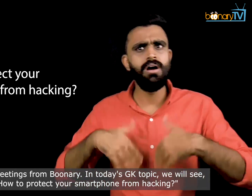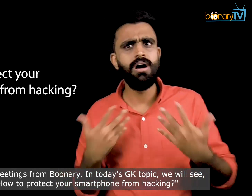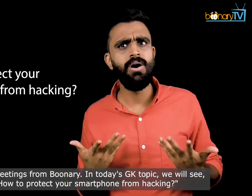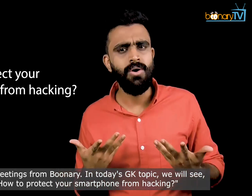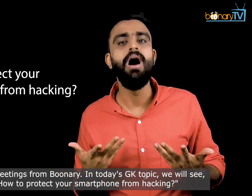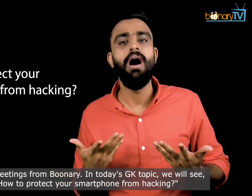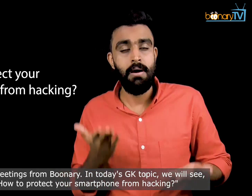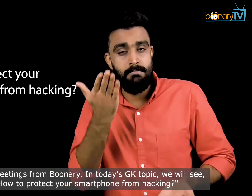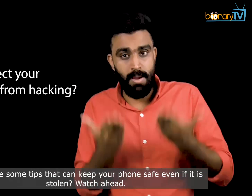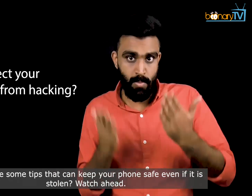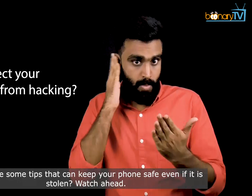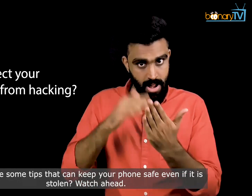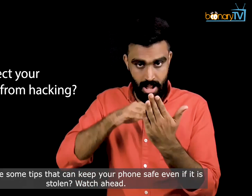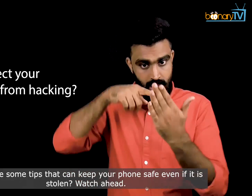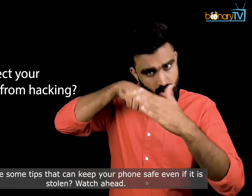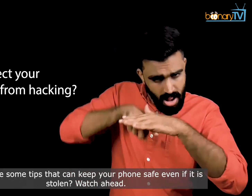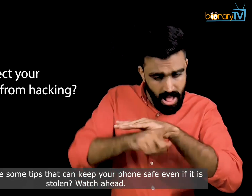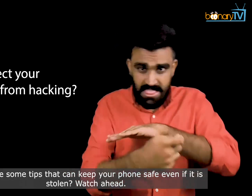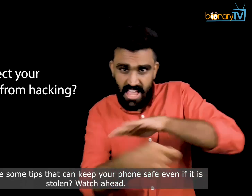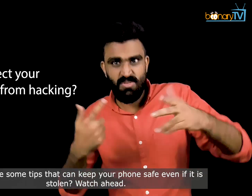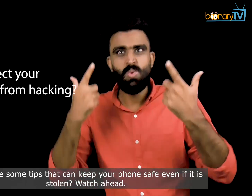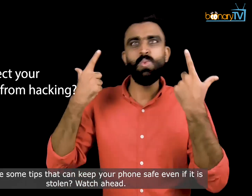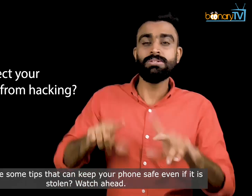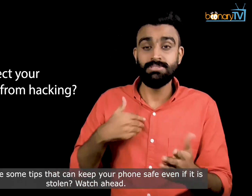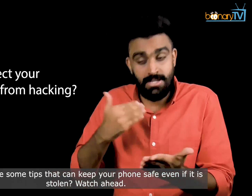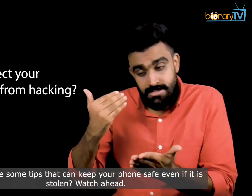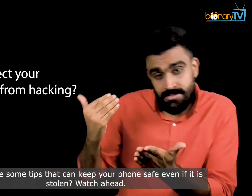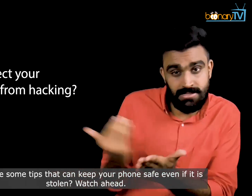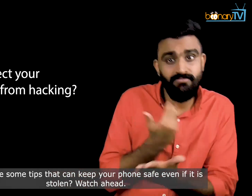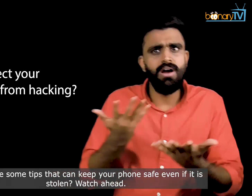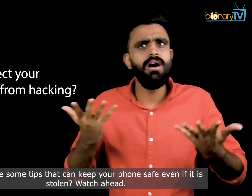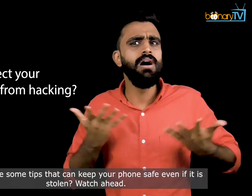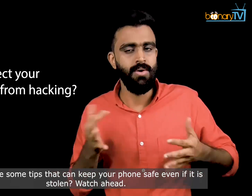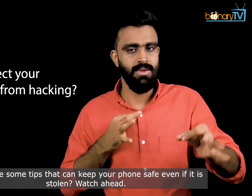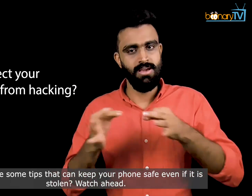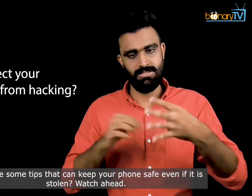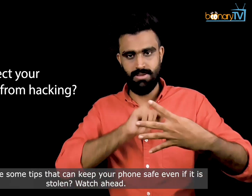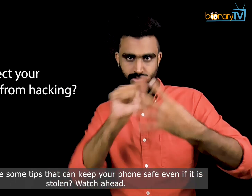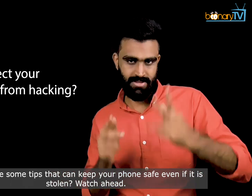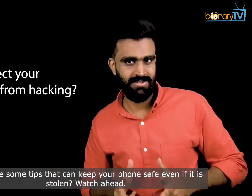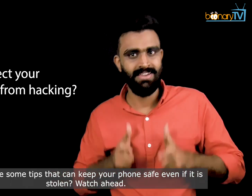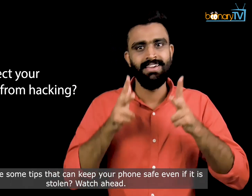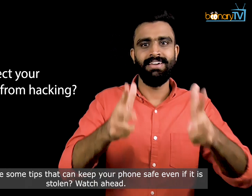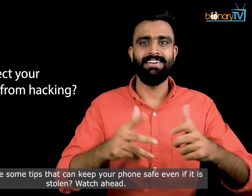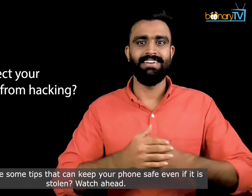hacking. What are some tips that can keep your phone safe even if it is stolen? Watch ahead.